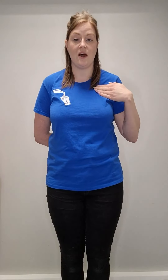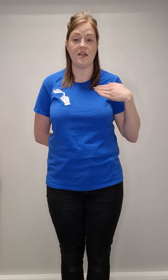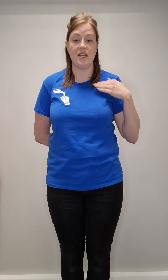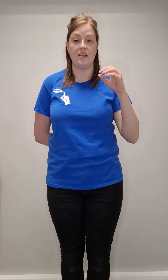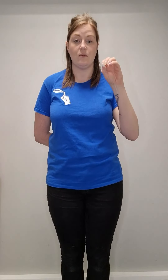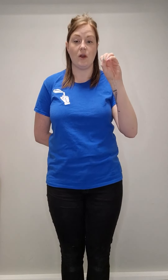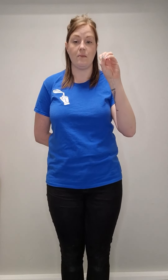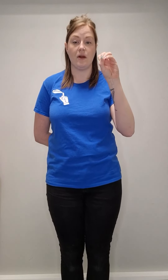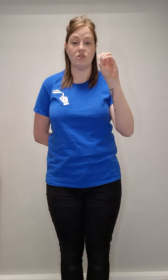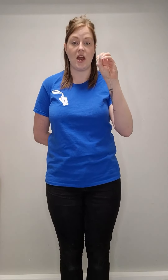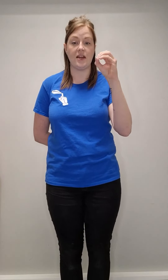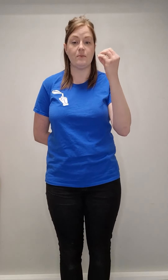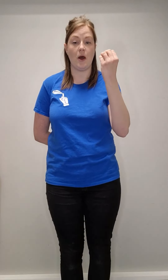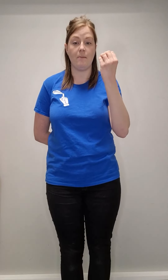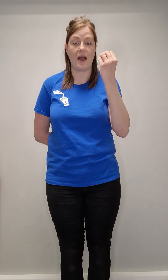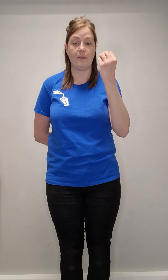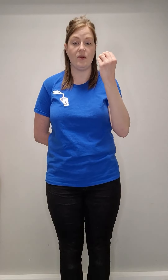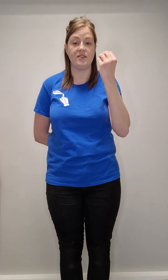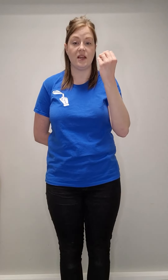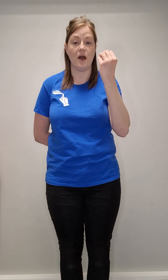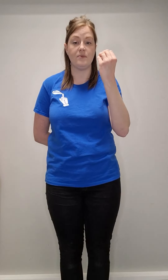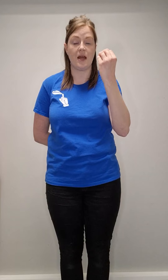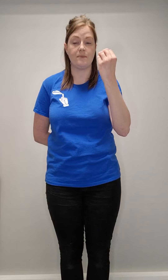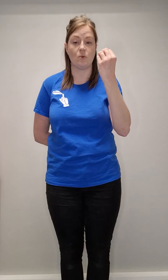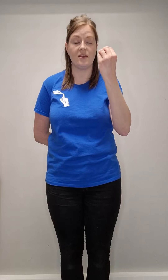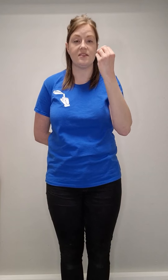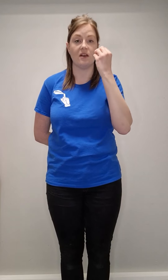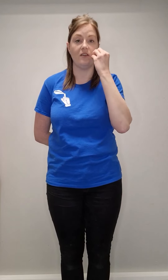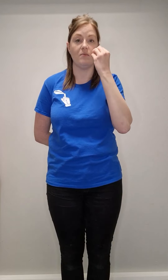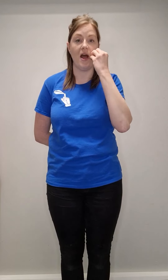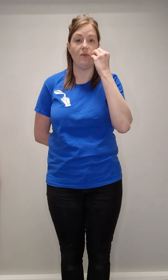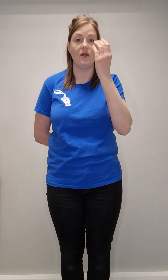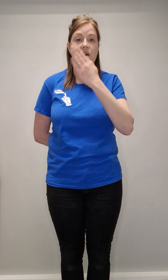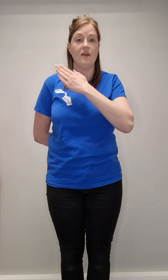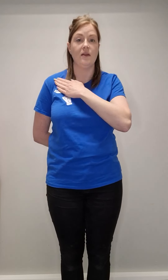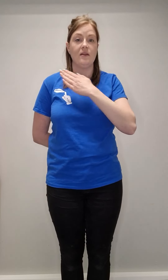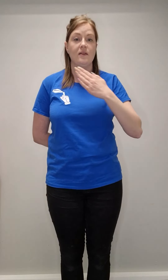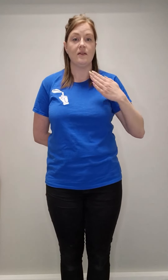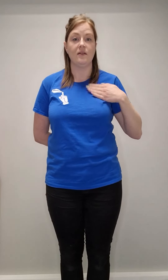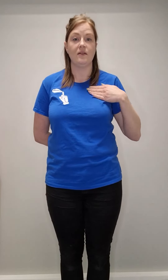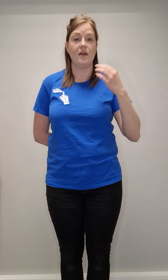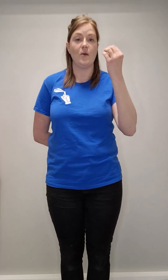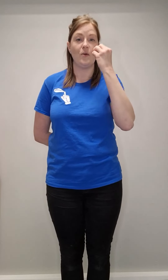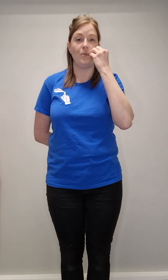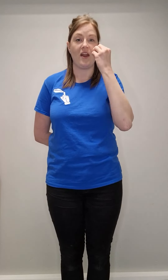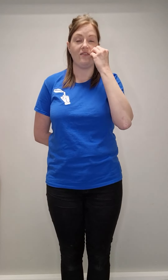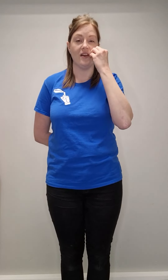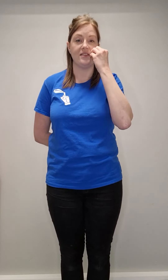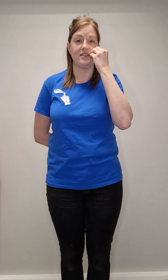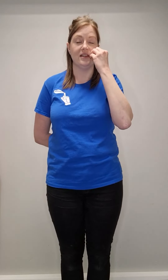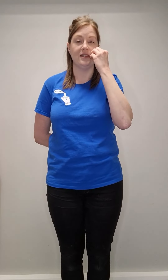side, then working bunched hand, palm back, pointing up, taps twice at side of mouth, breakfast. breakfast.